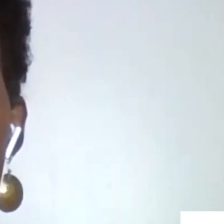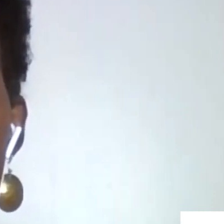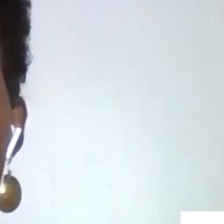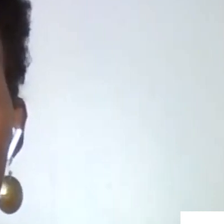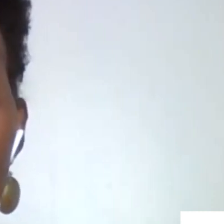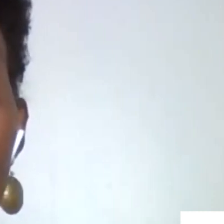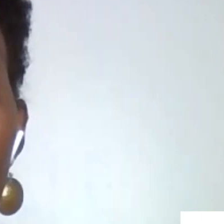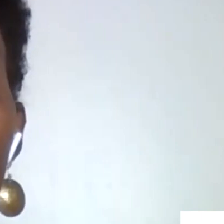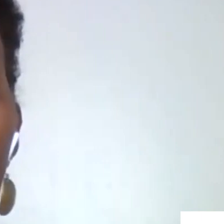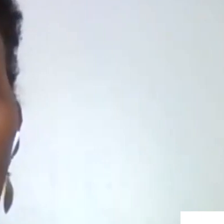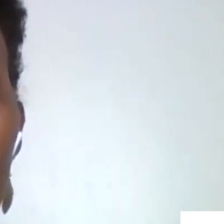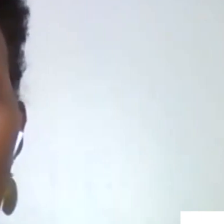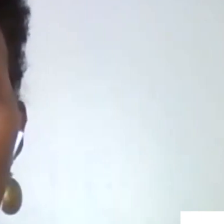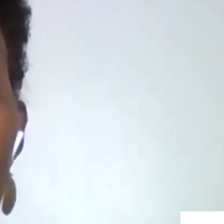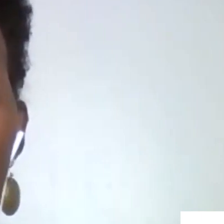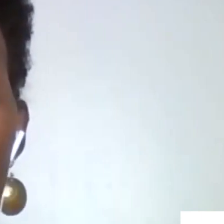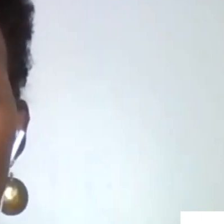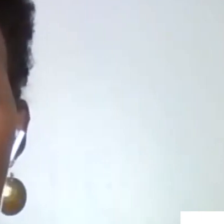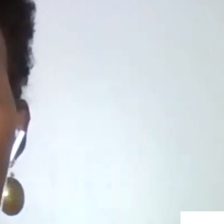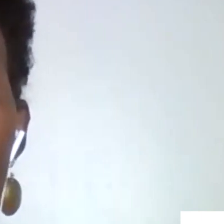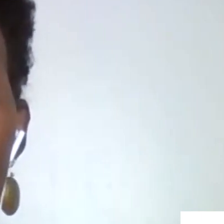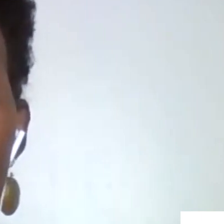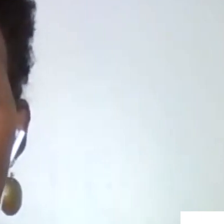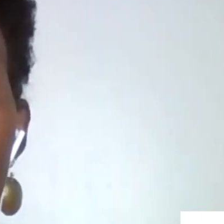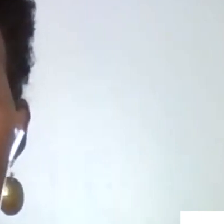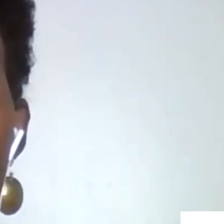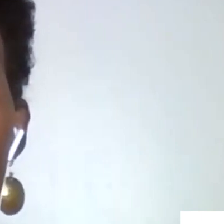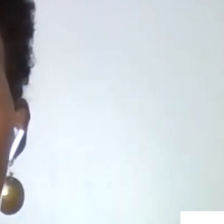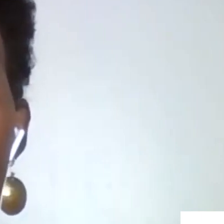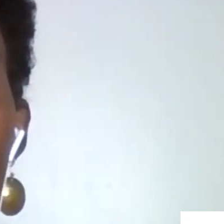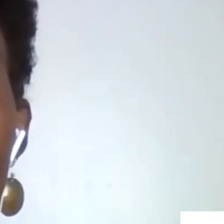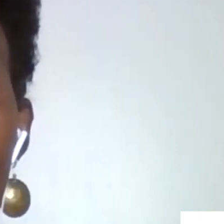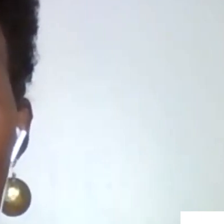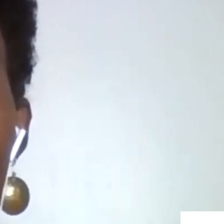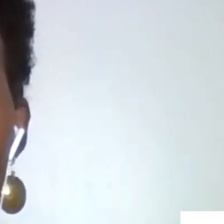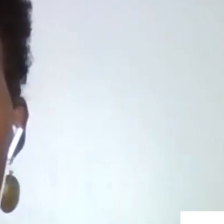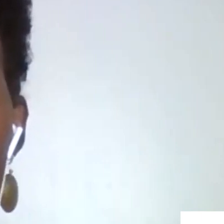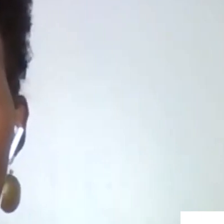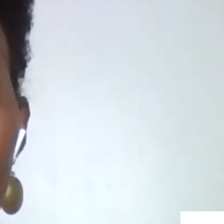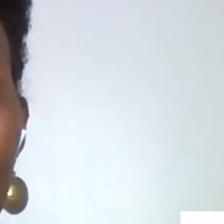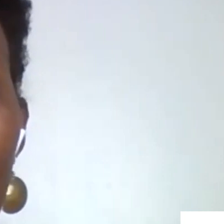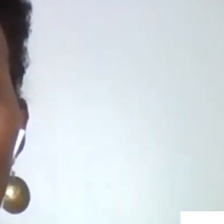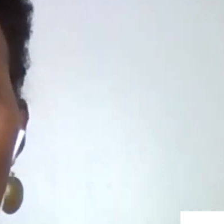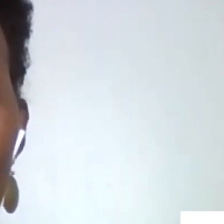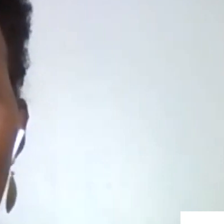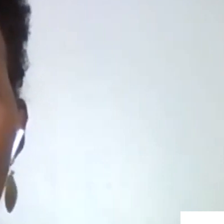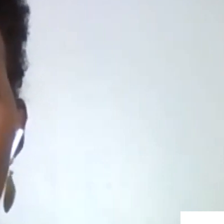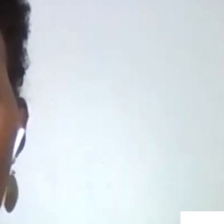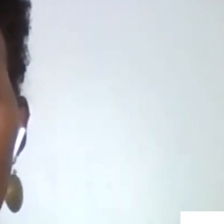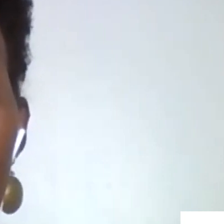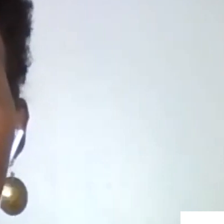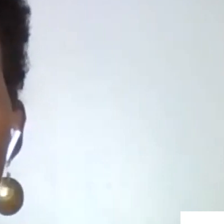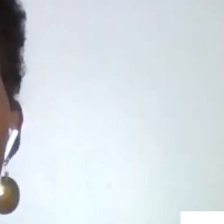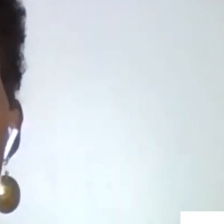those looking for job placements. We also assist employers implement HR systems, upskill their human resource, as well as find